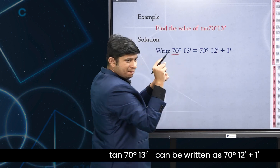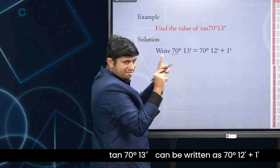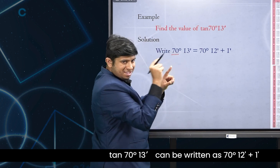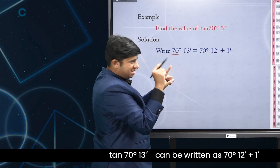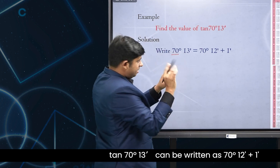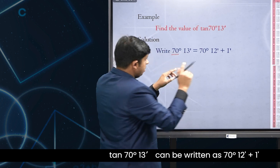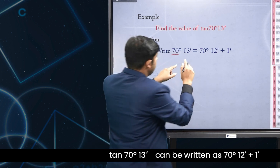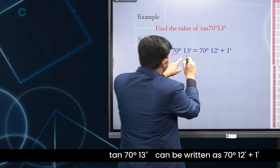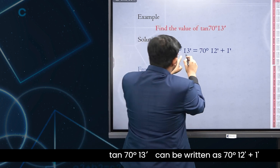minute.